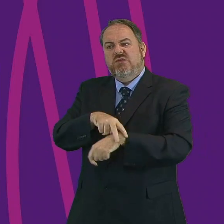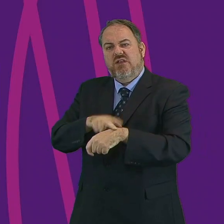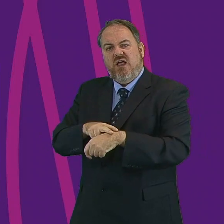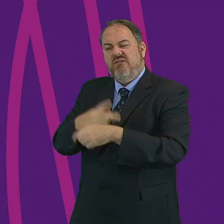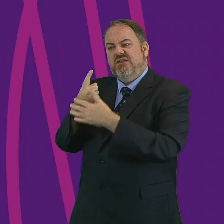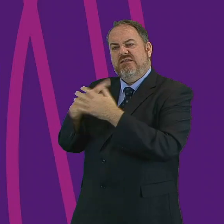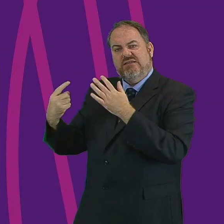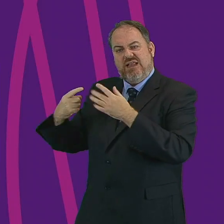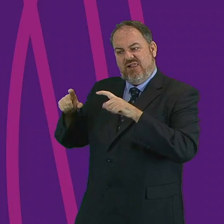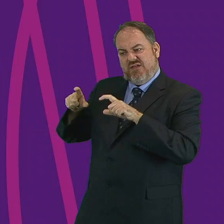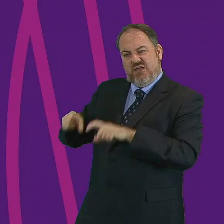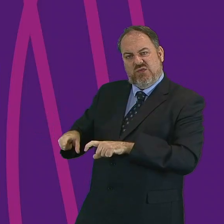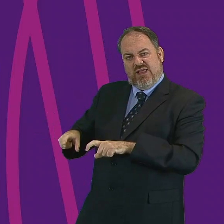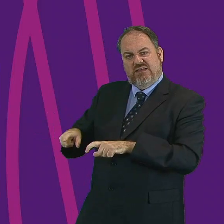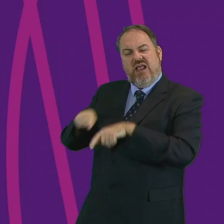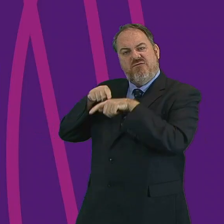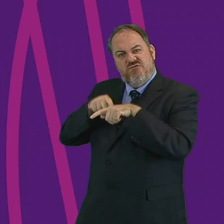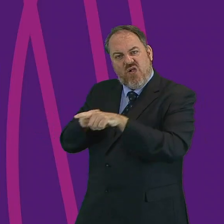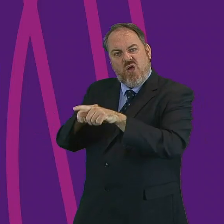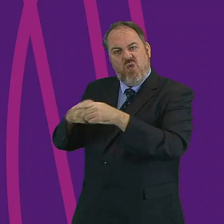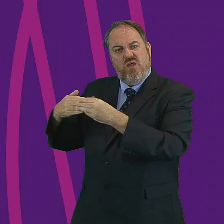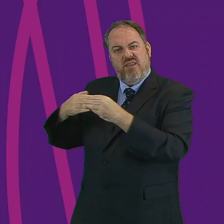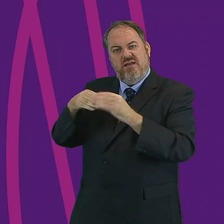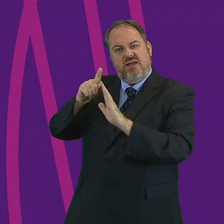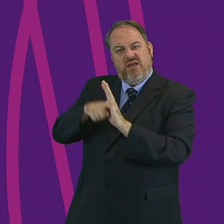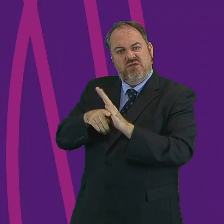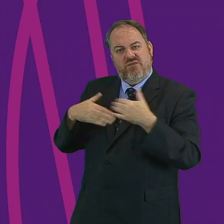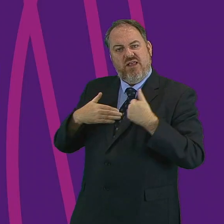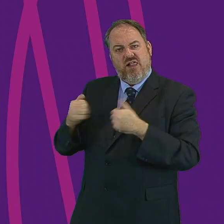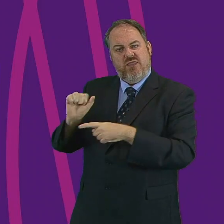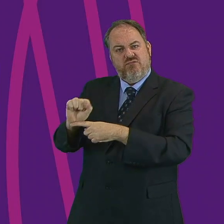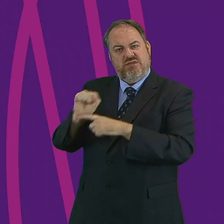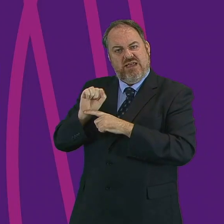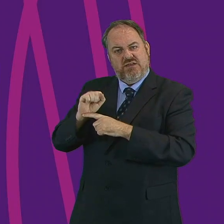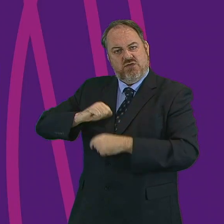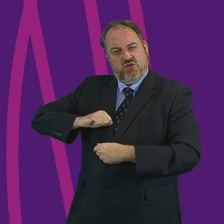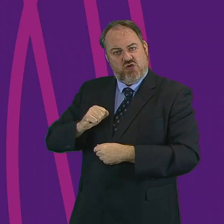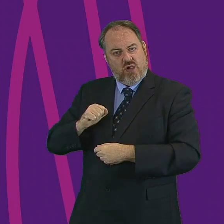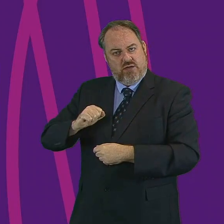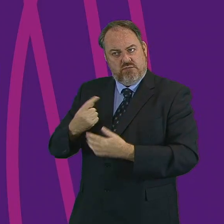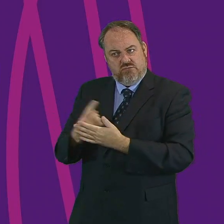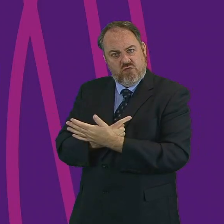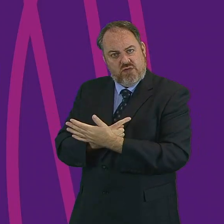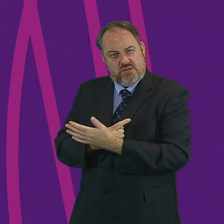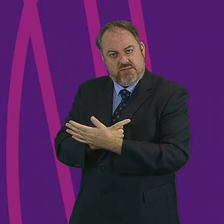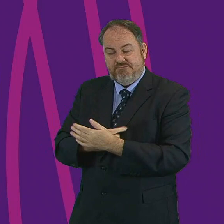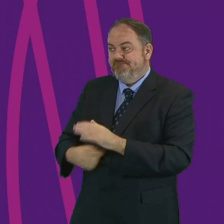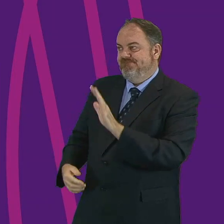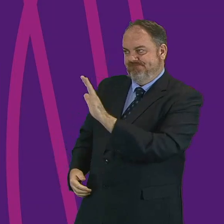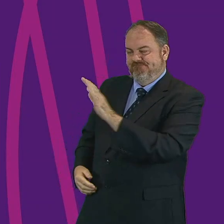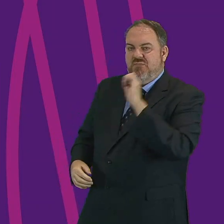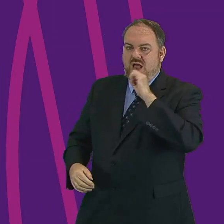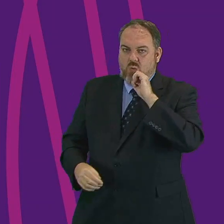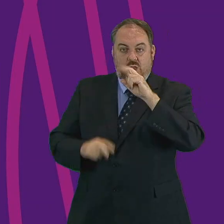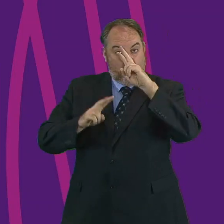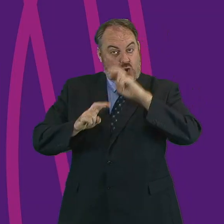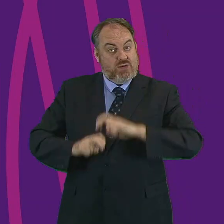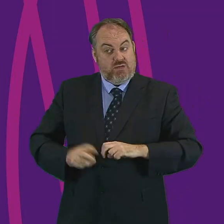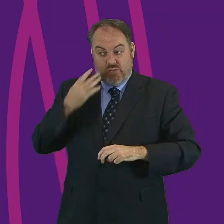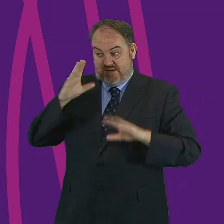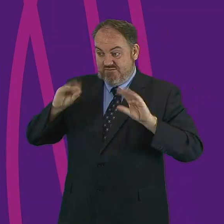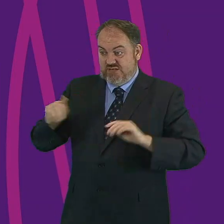necessary and stick to the guidance of Health Protection Scotland? First Minister. I will personally look into this as soon as I get out of the